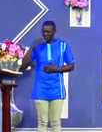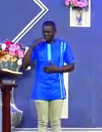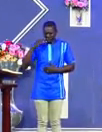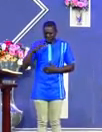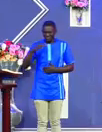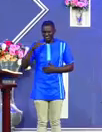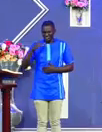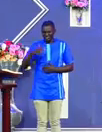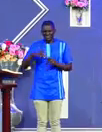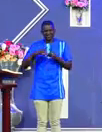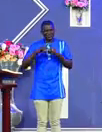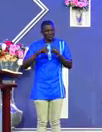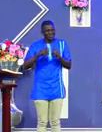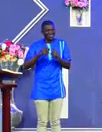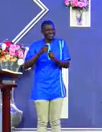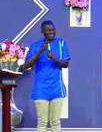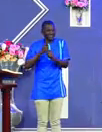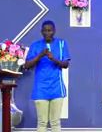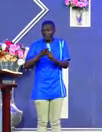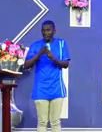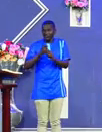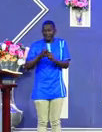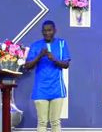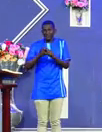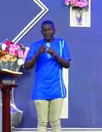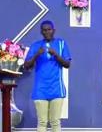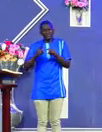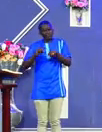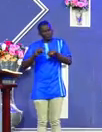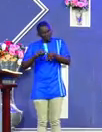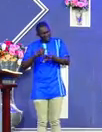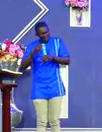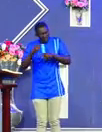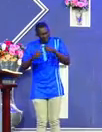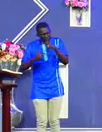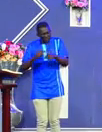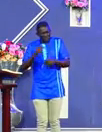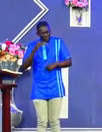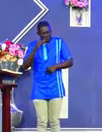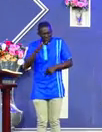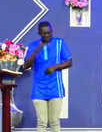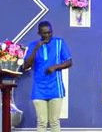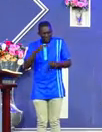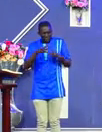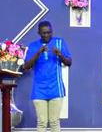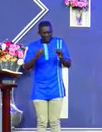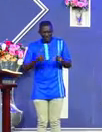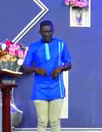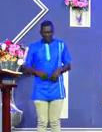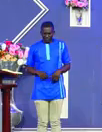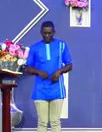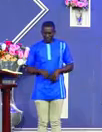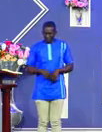And she said very tough things. But the more she spoke about